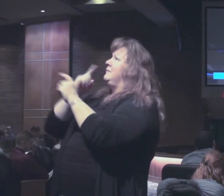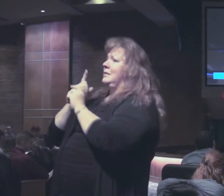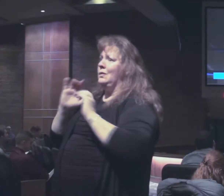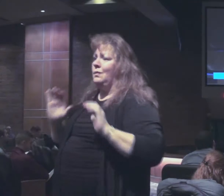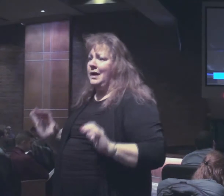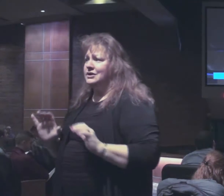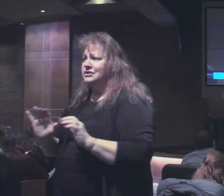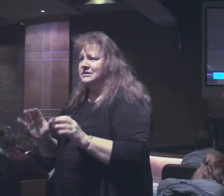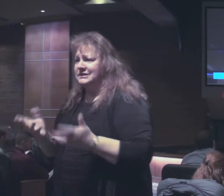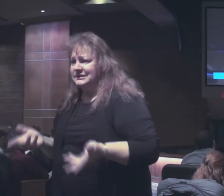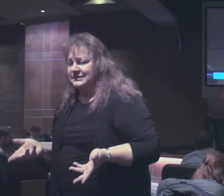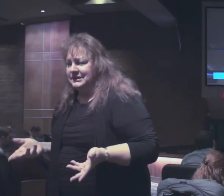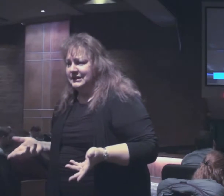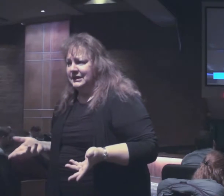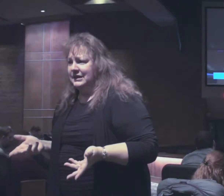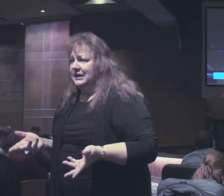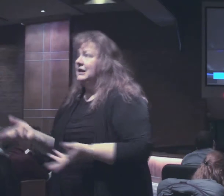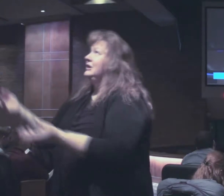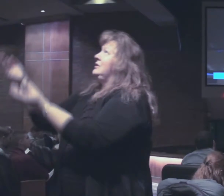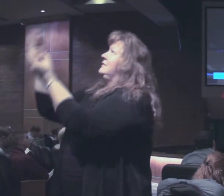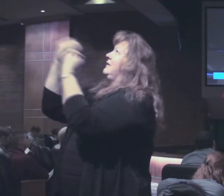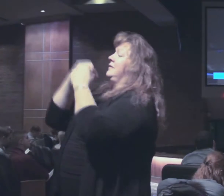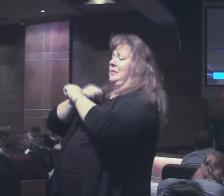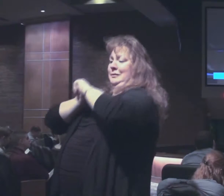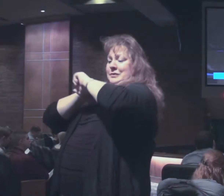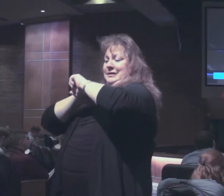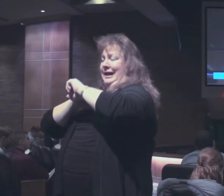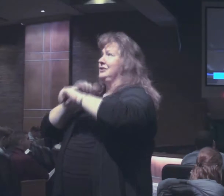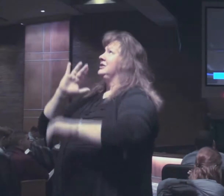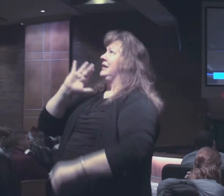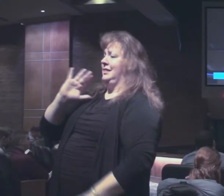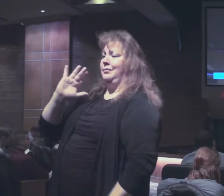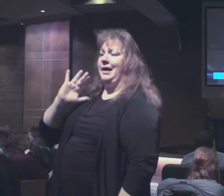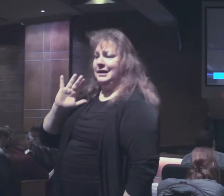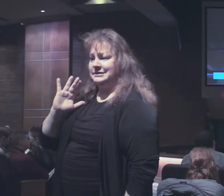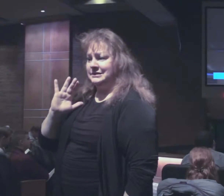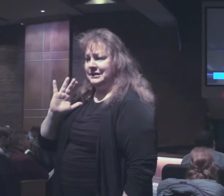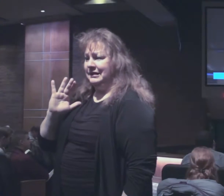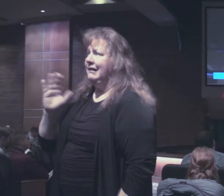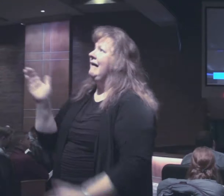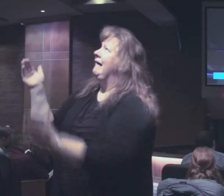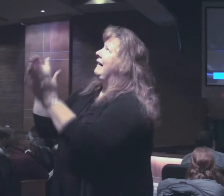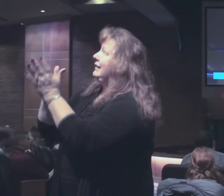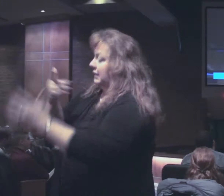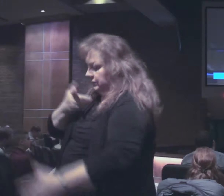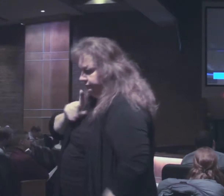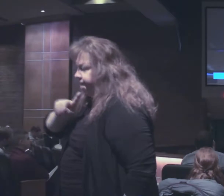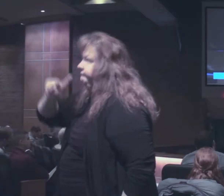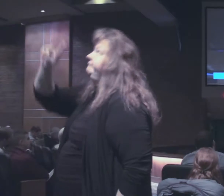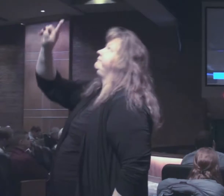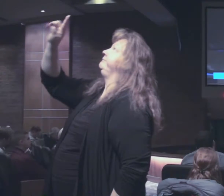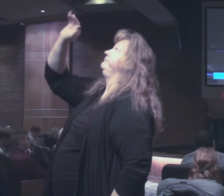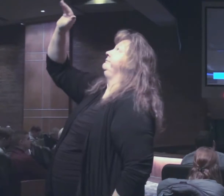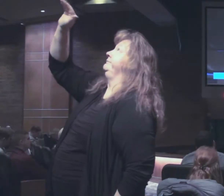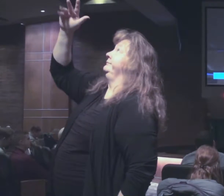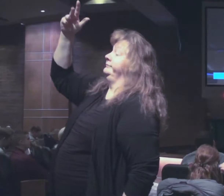righteousness, in bringing him deliverance before. Now, God, I come again